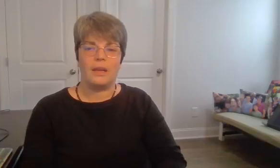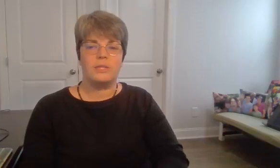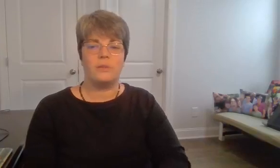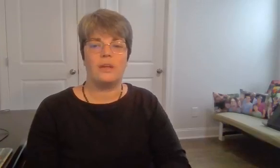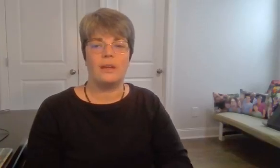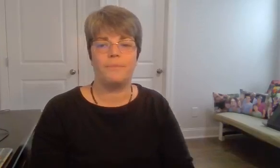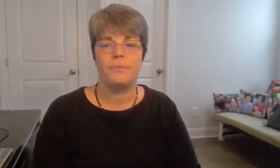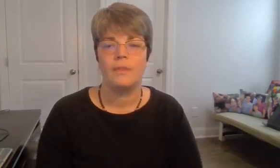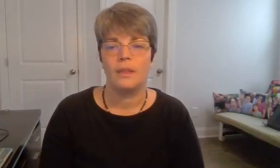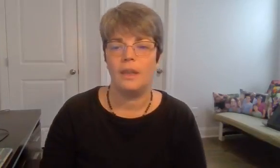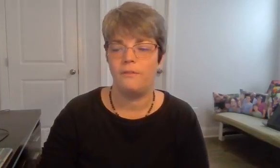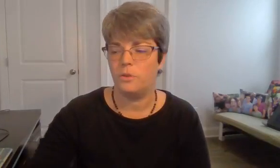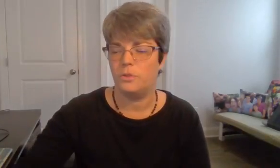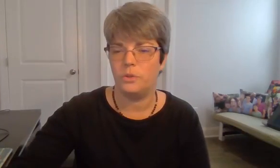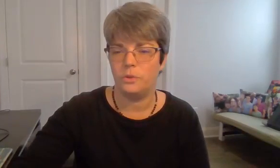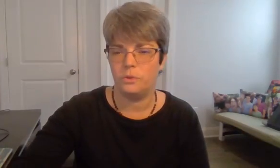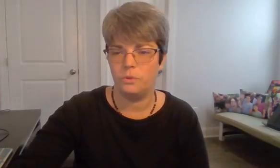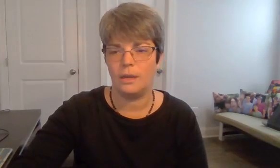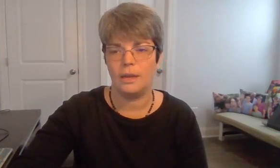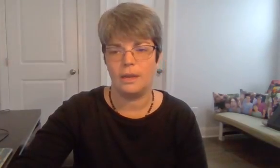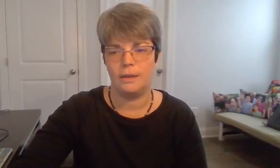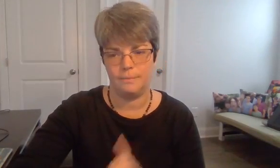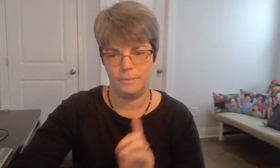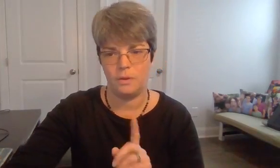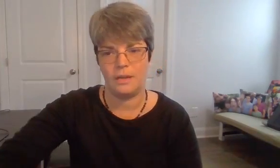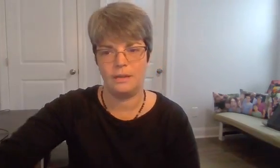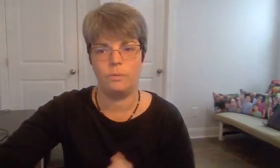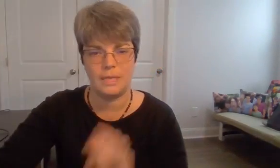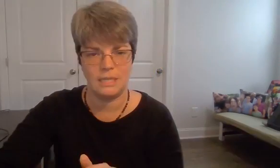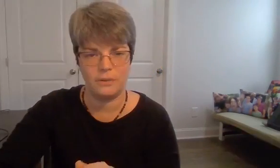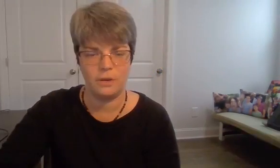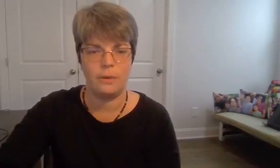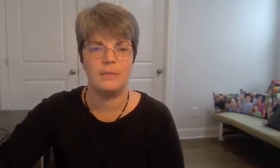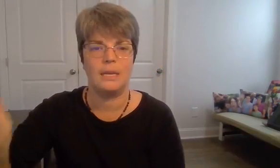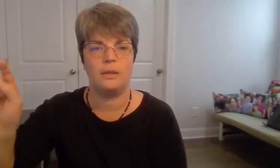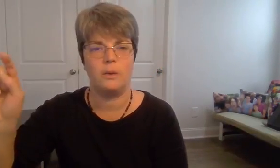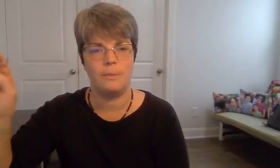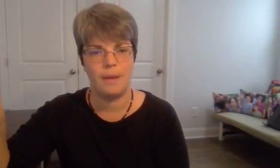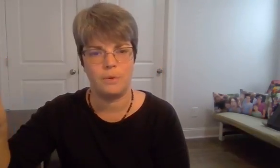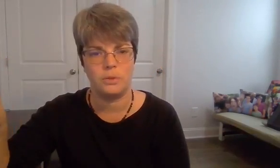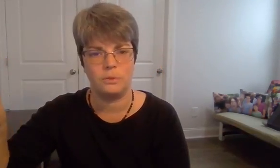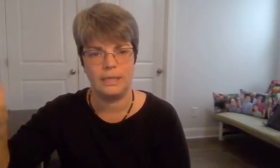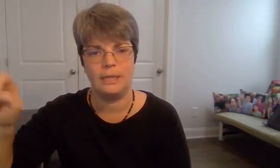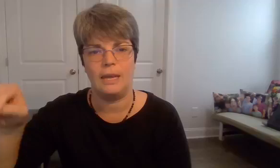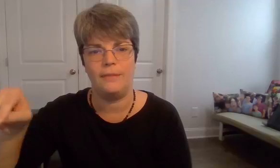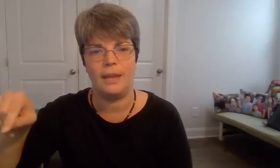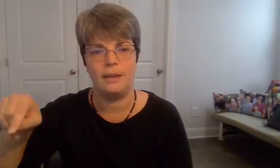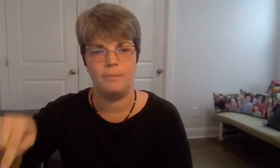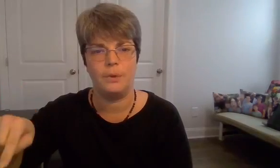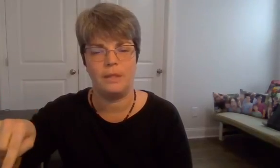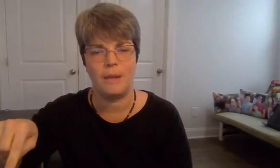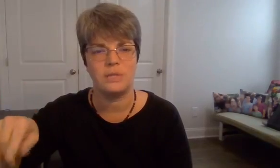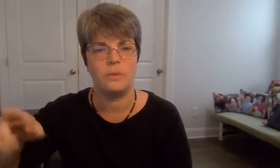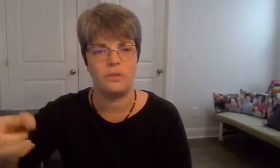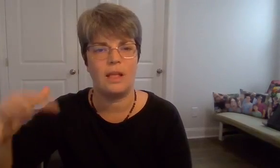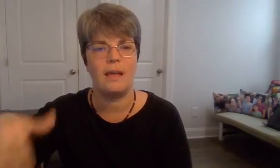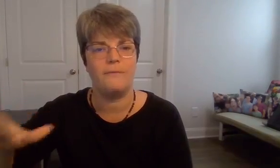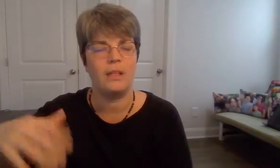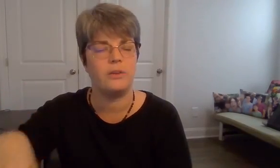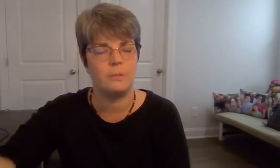so if you do go to the Signs of Learning website, go into members only, and then put in the password. There's a bunch